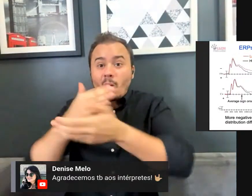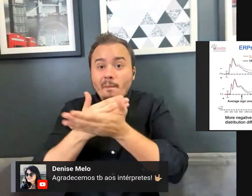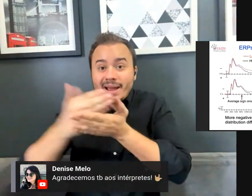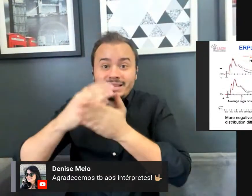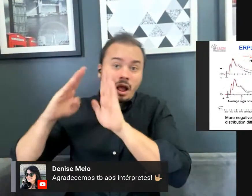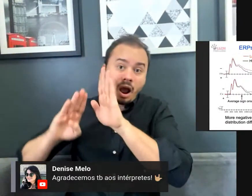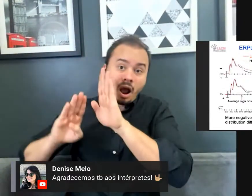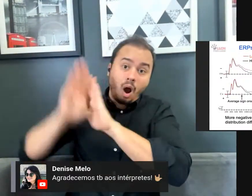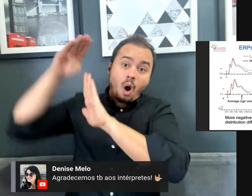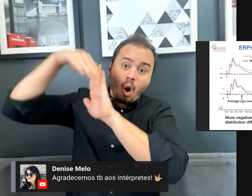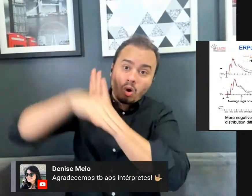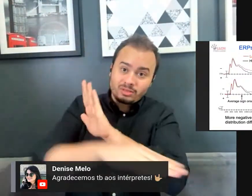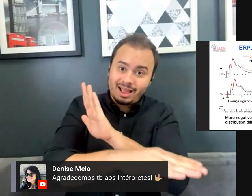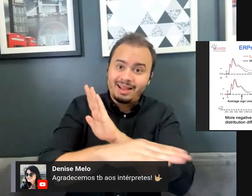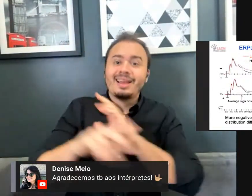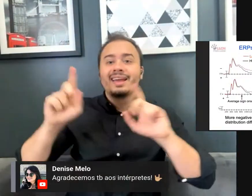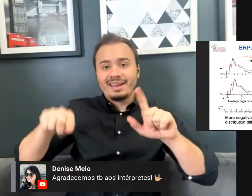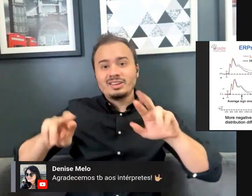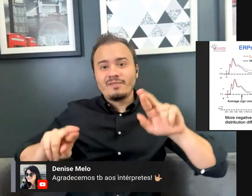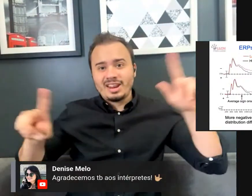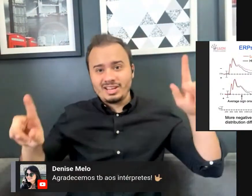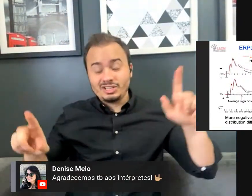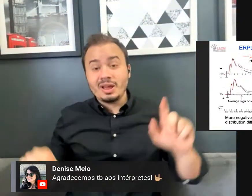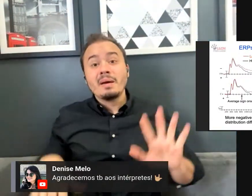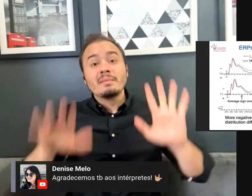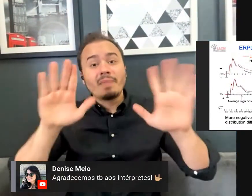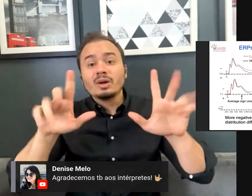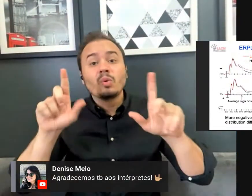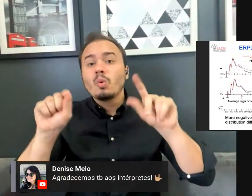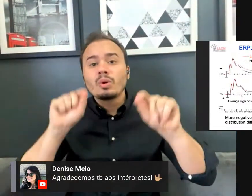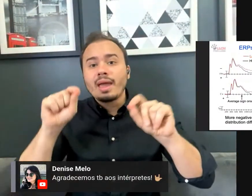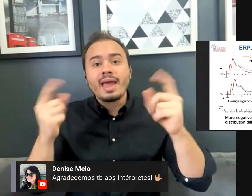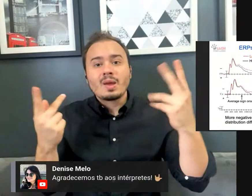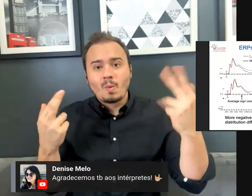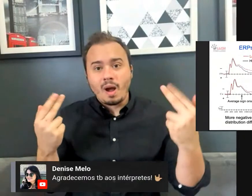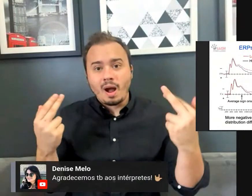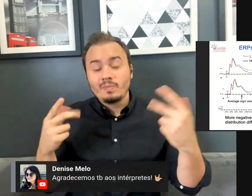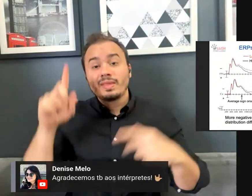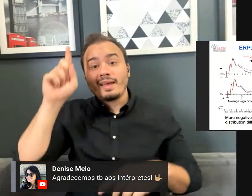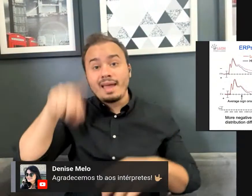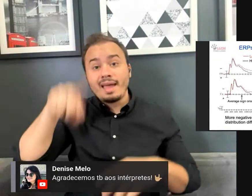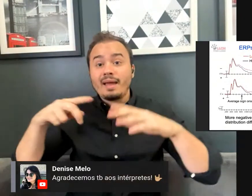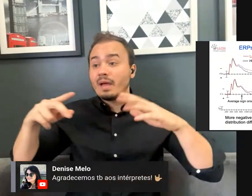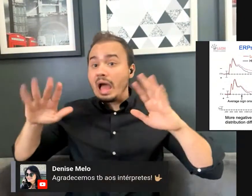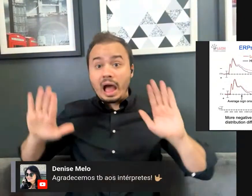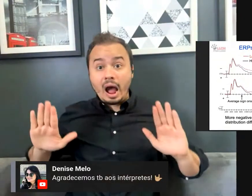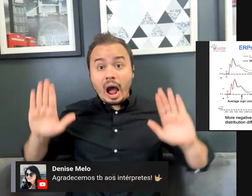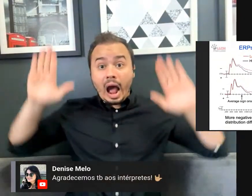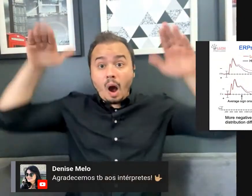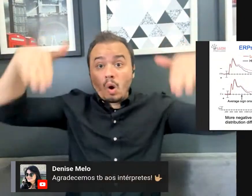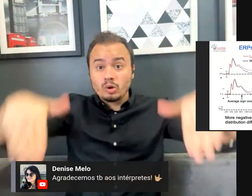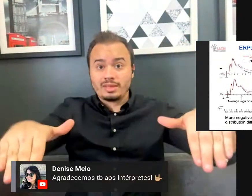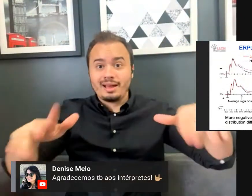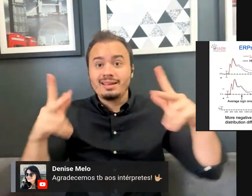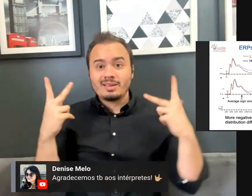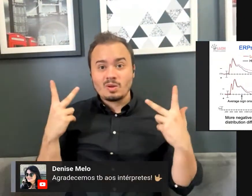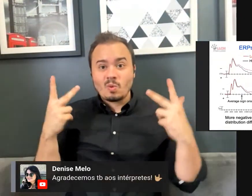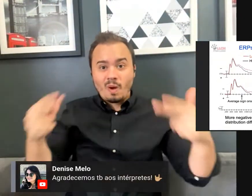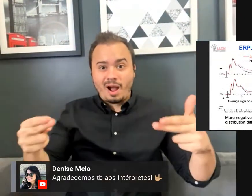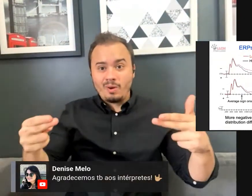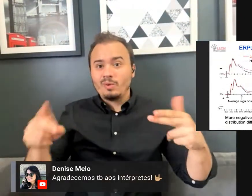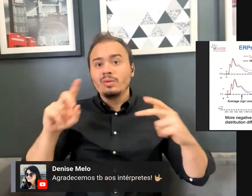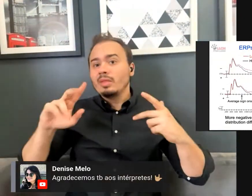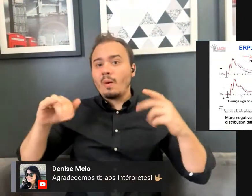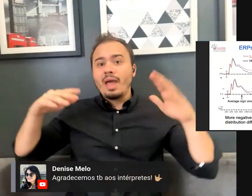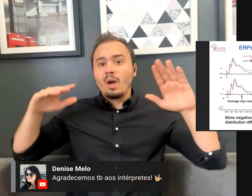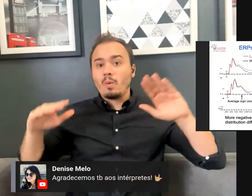the polarity. That is, we see more negative responses for low frequency than high